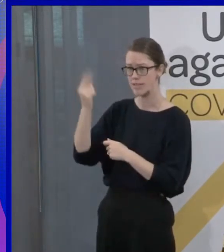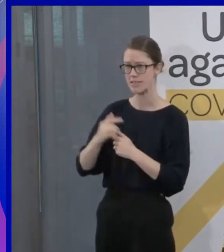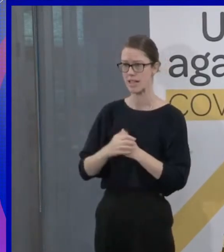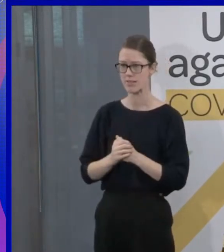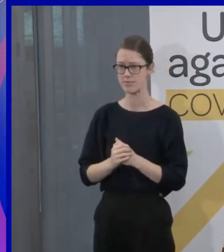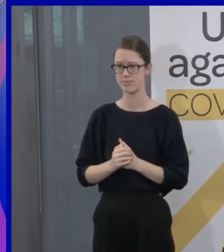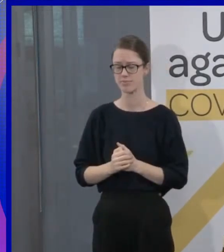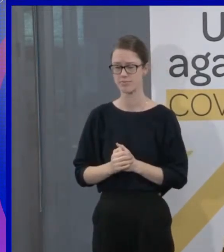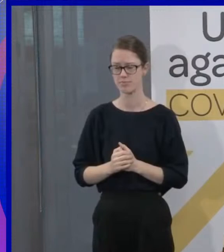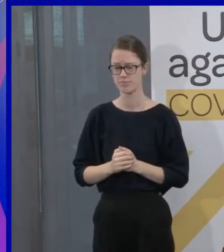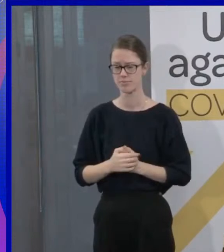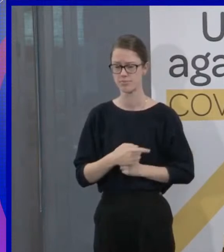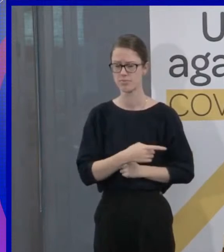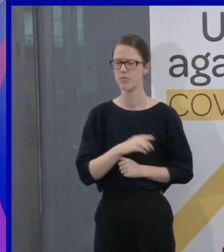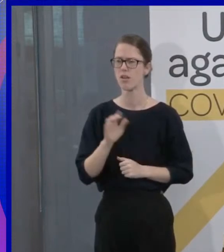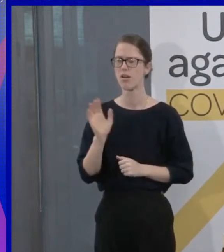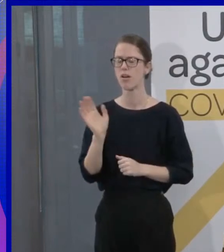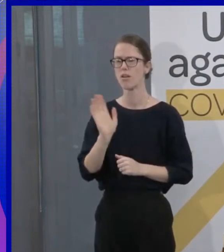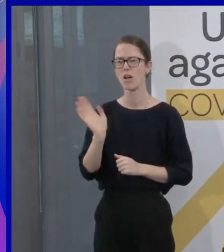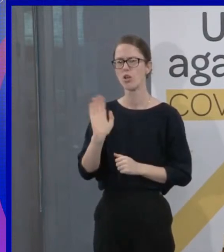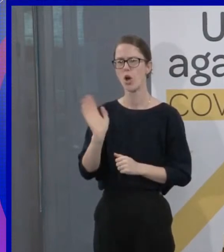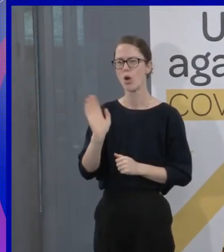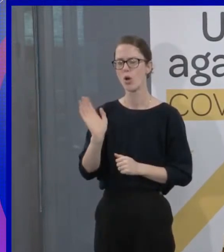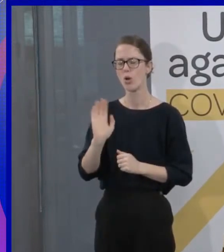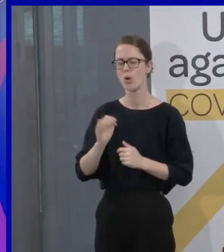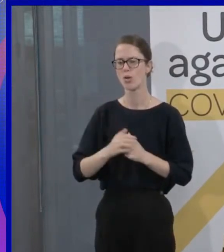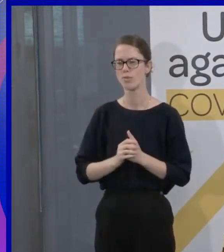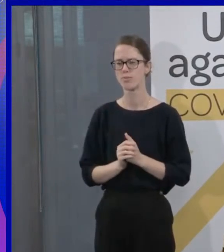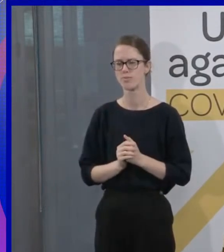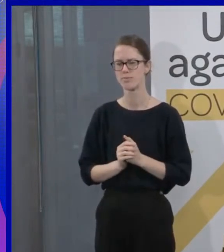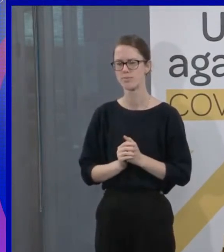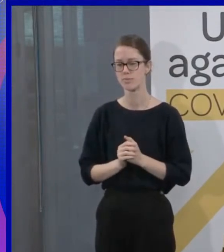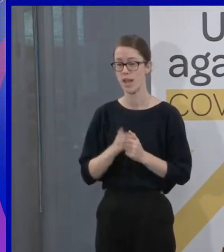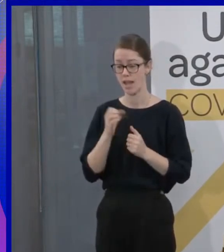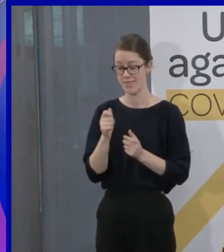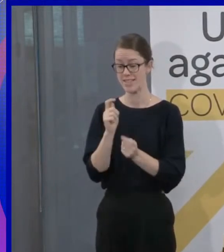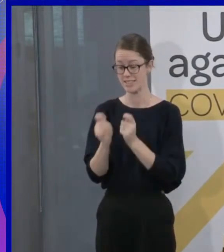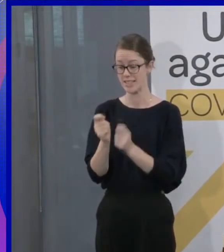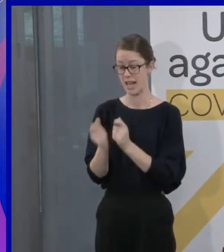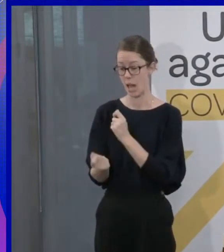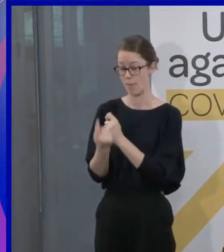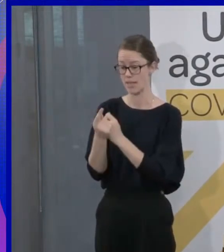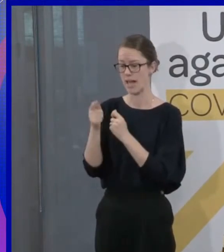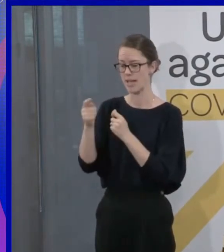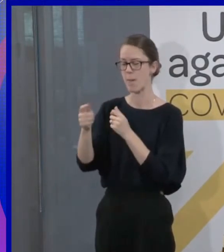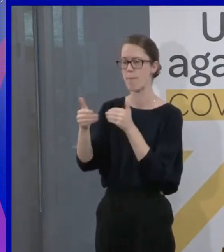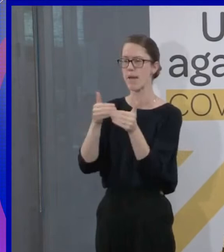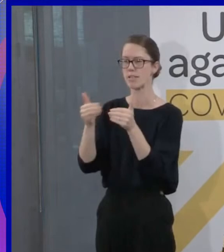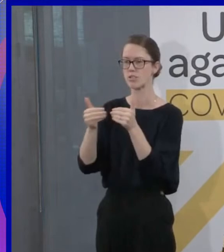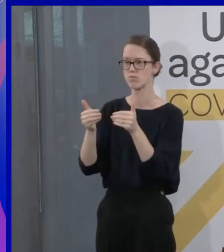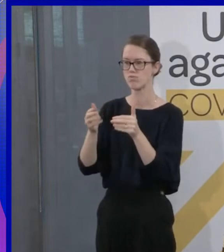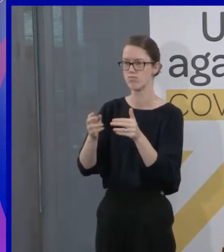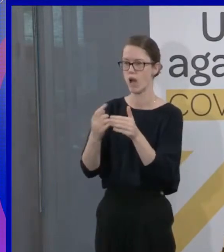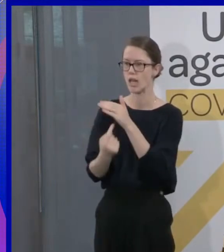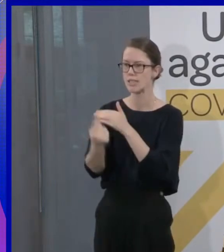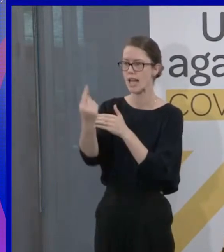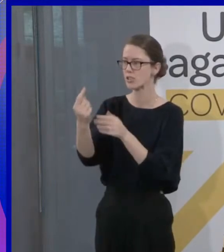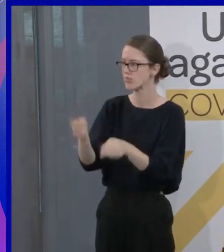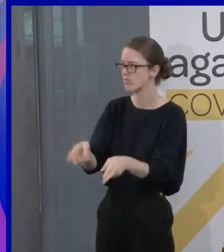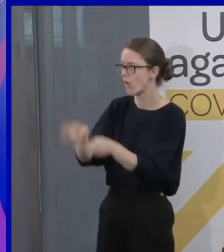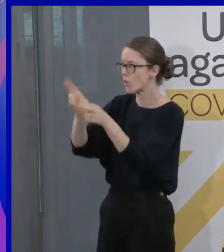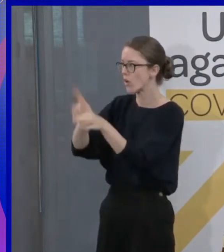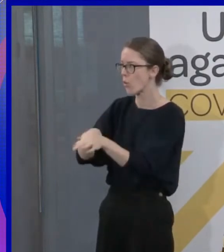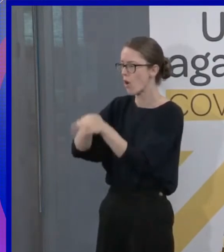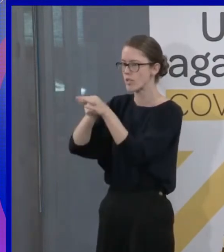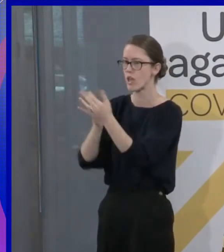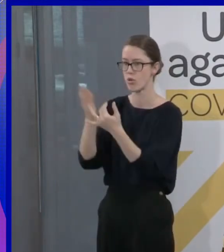this? No one was misled. What I would say is that there was testing happening at our managed isolation and quarantine facilities